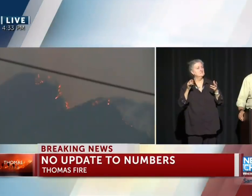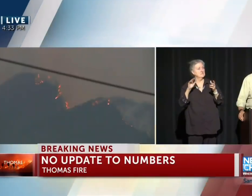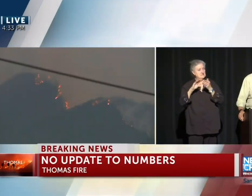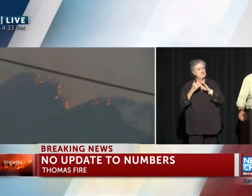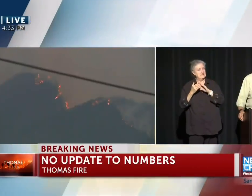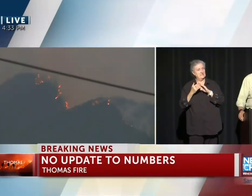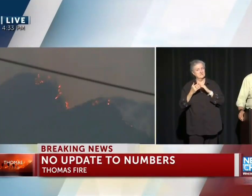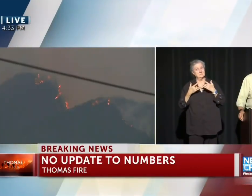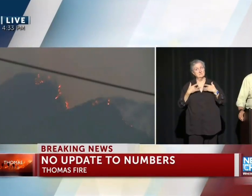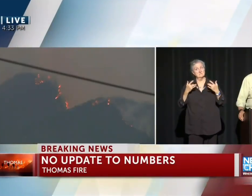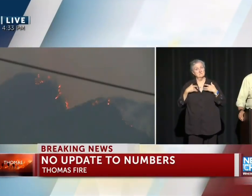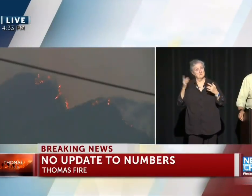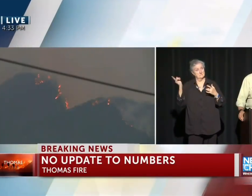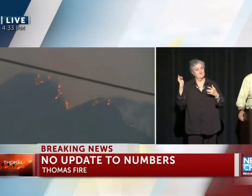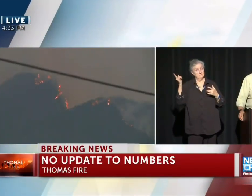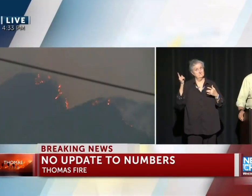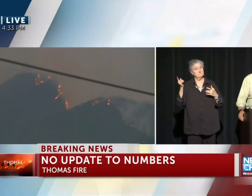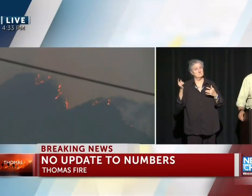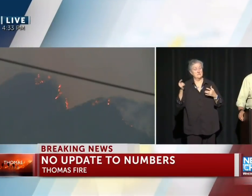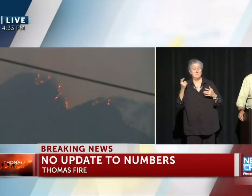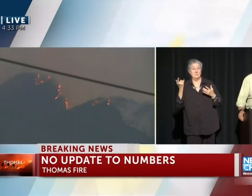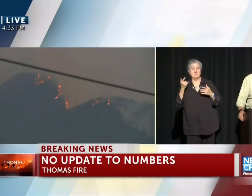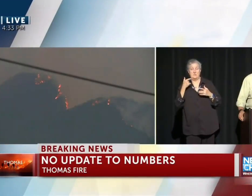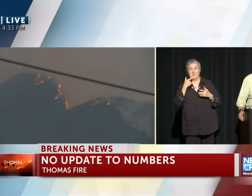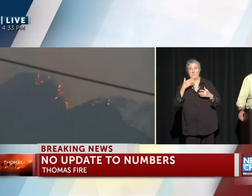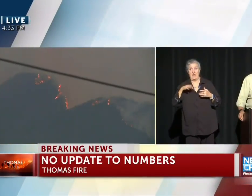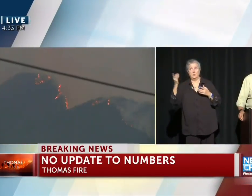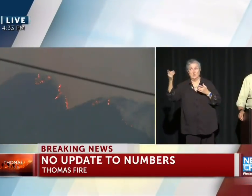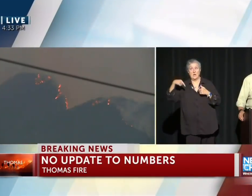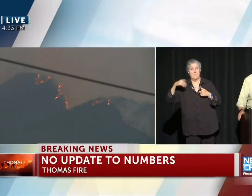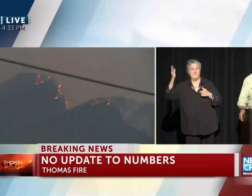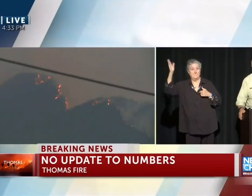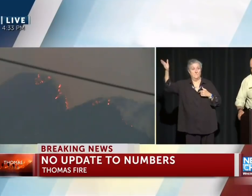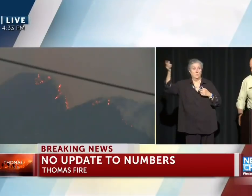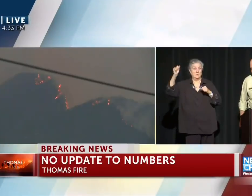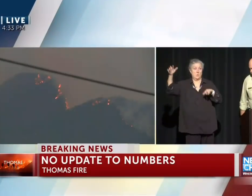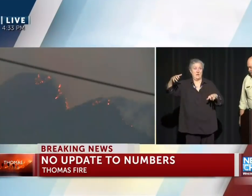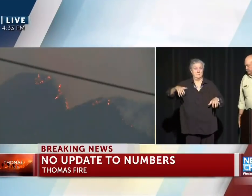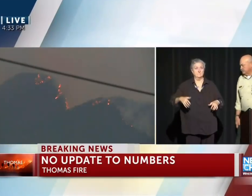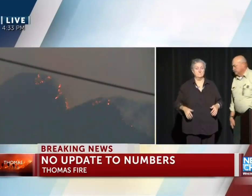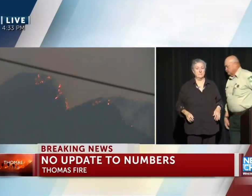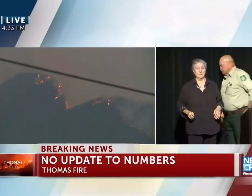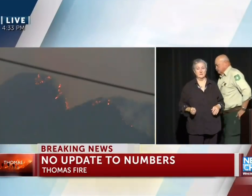of something bad coming their way. All right? Thank you very much.